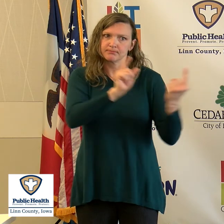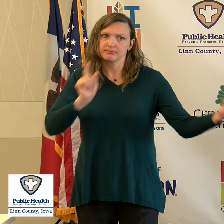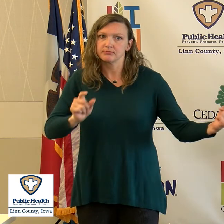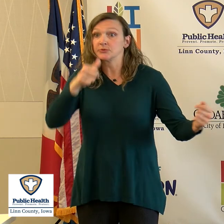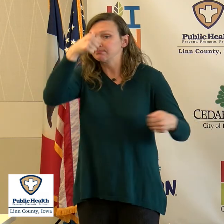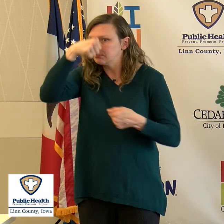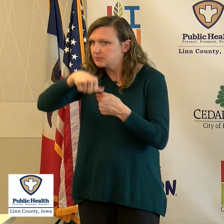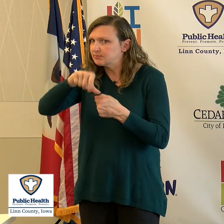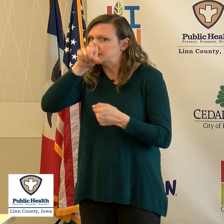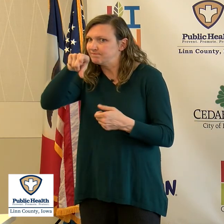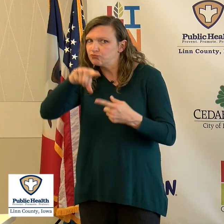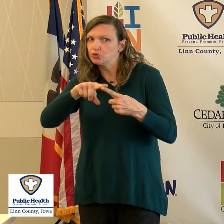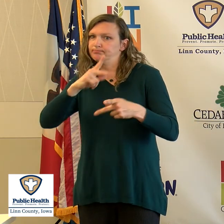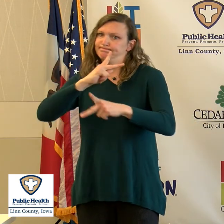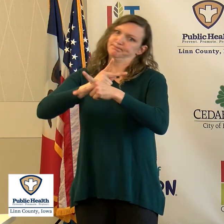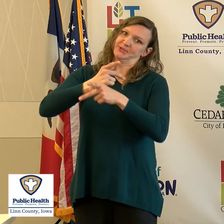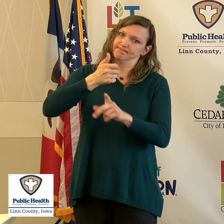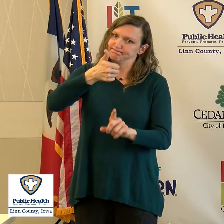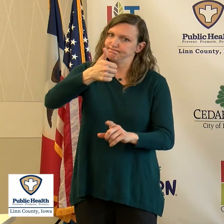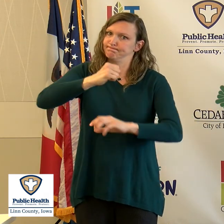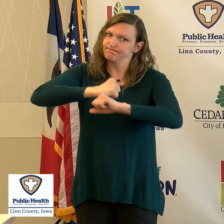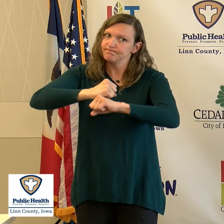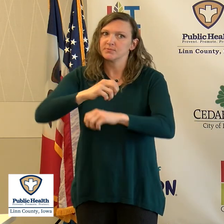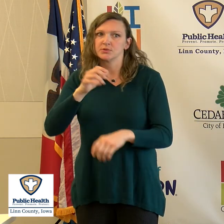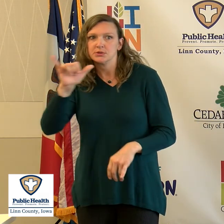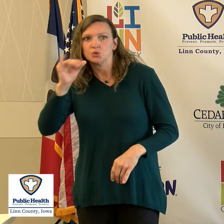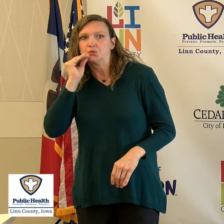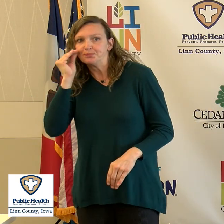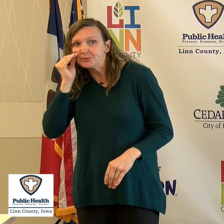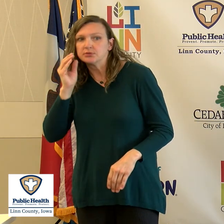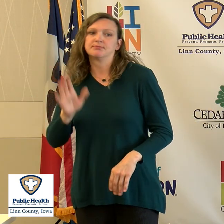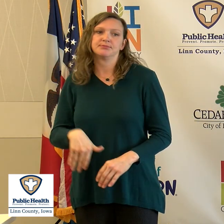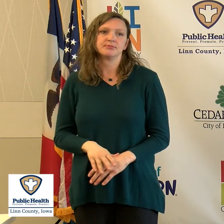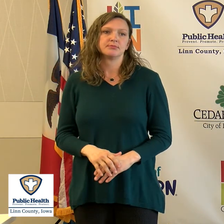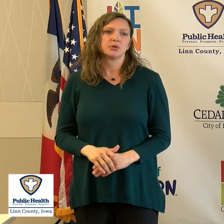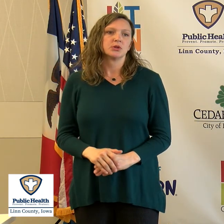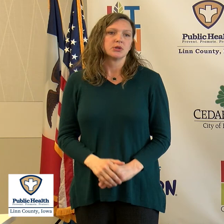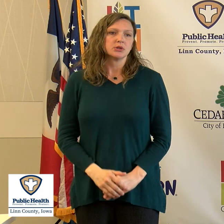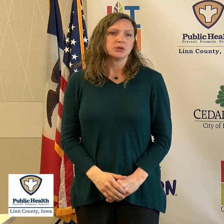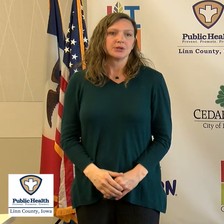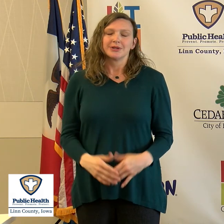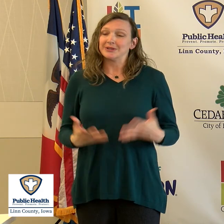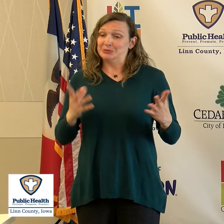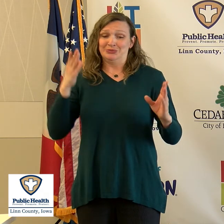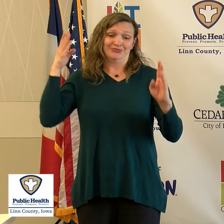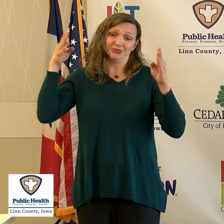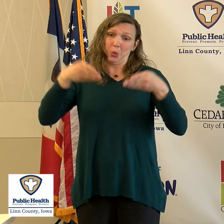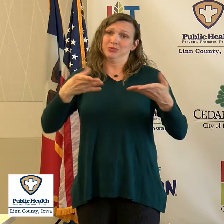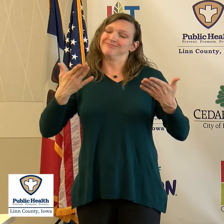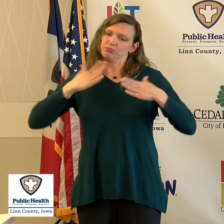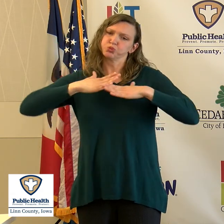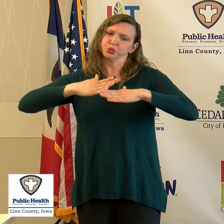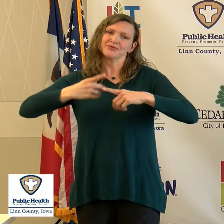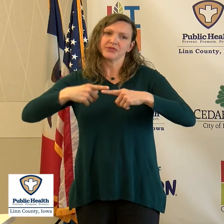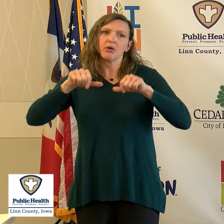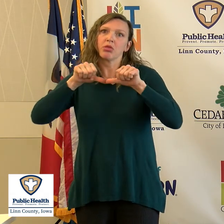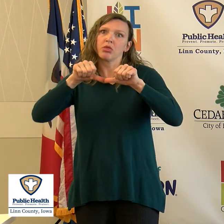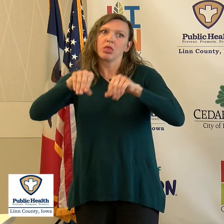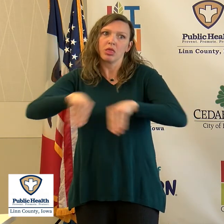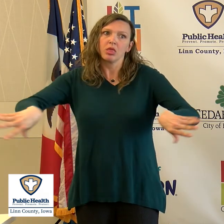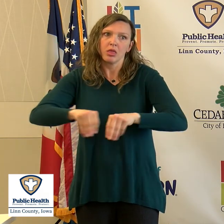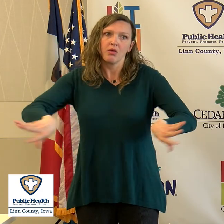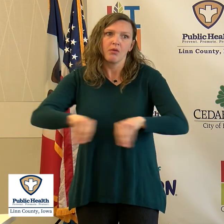in an effort to keep citizens safe and to prevent further community spread of